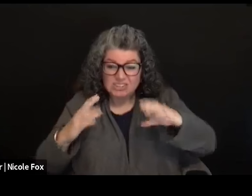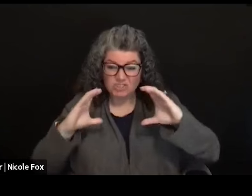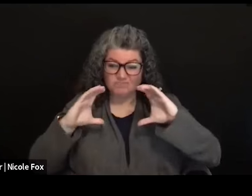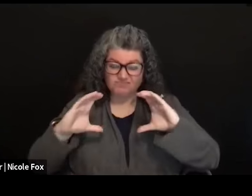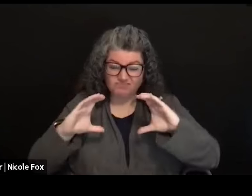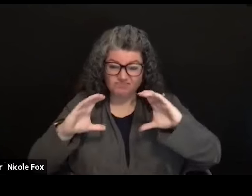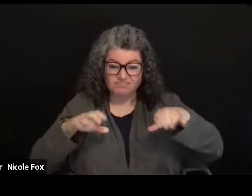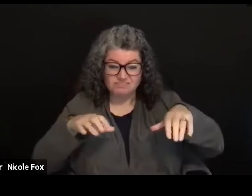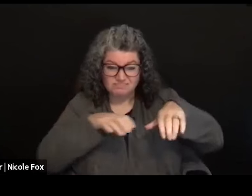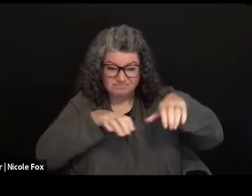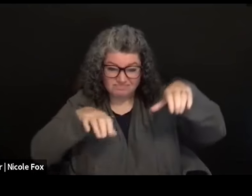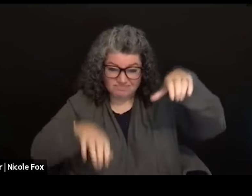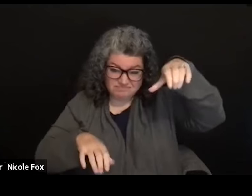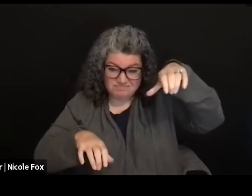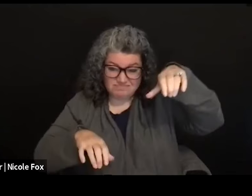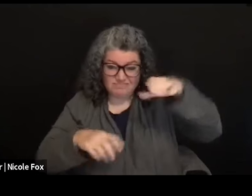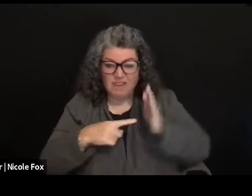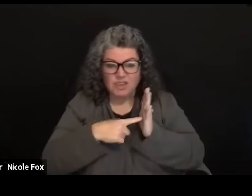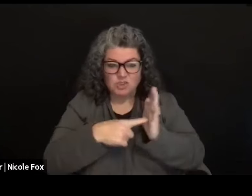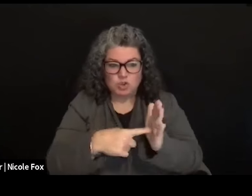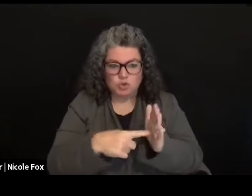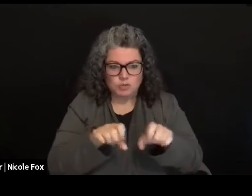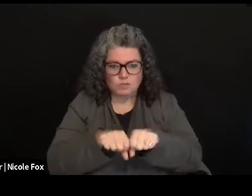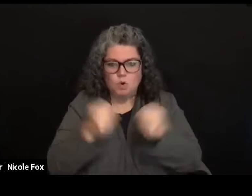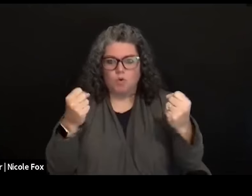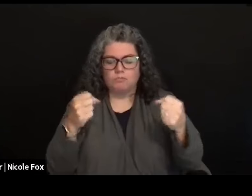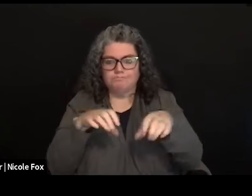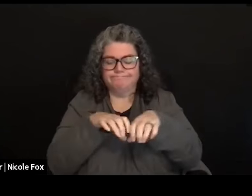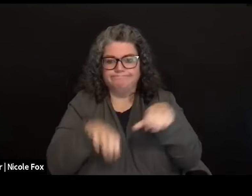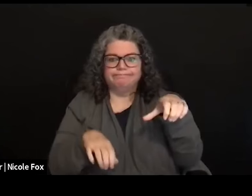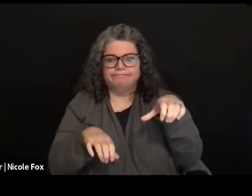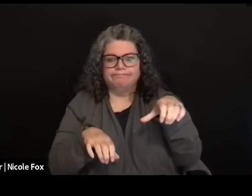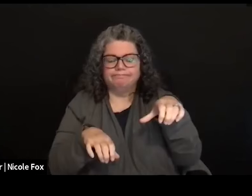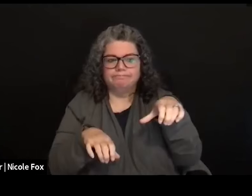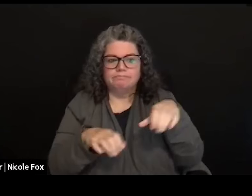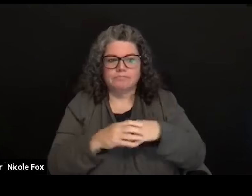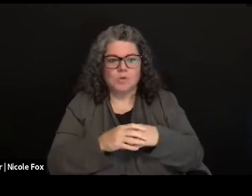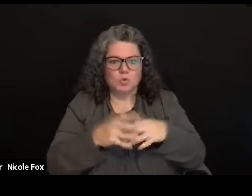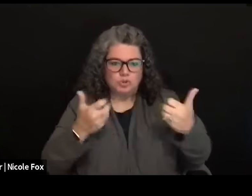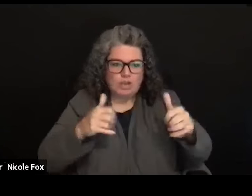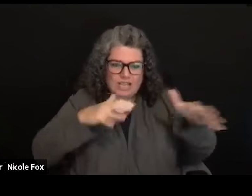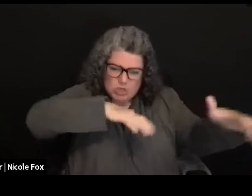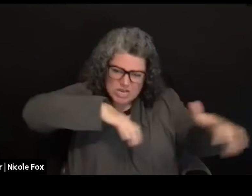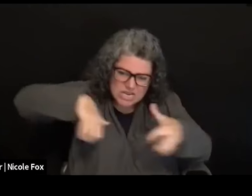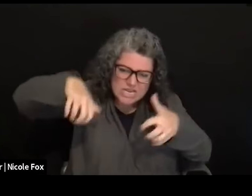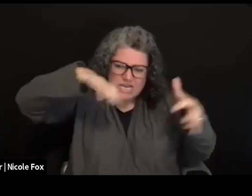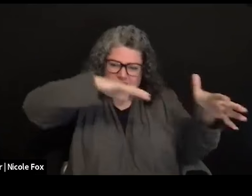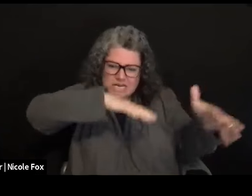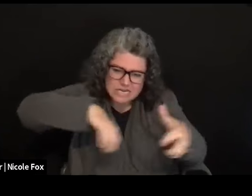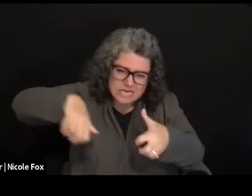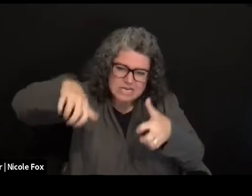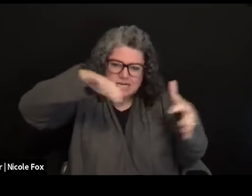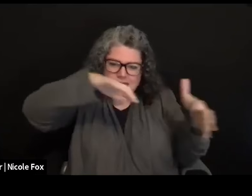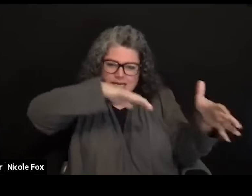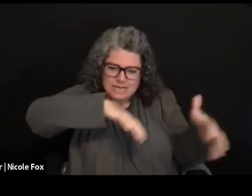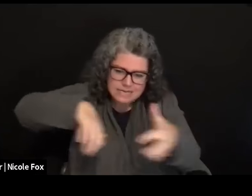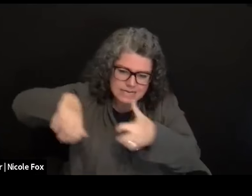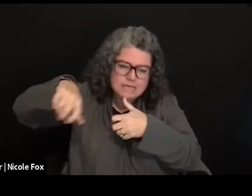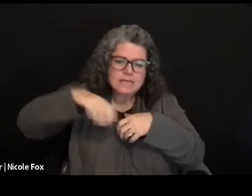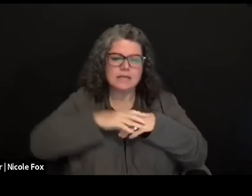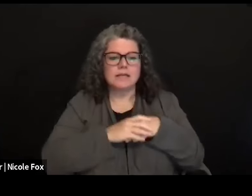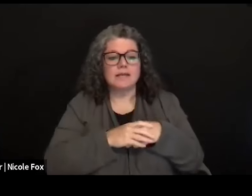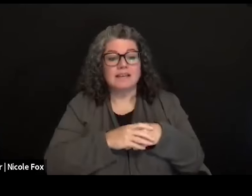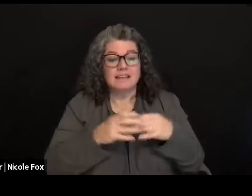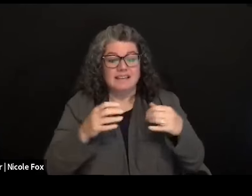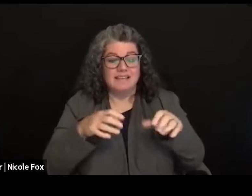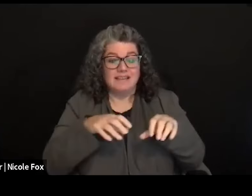showed you on September 30th. So this is where we are trying to get. We are moving from the plant to the distribution system. The reason the line's in